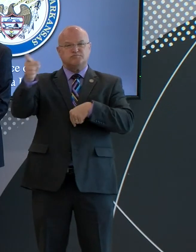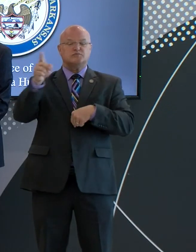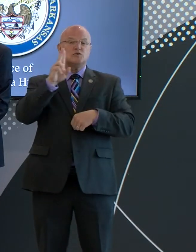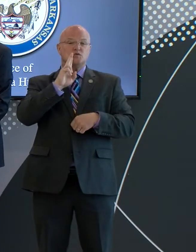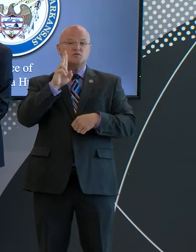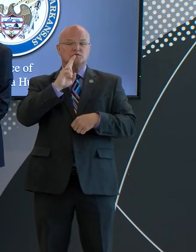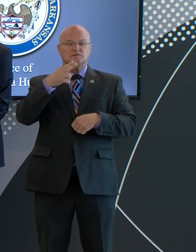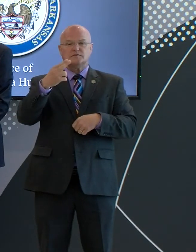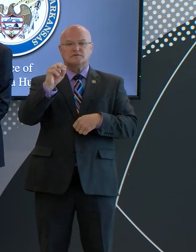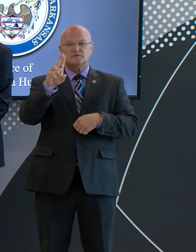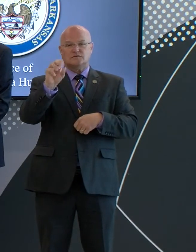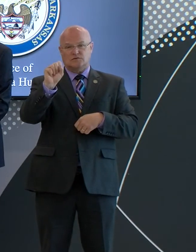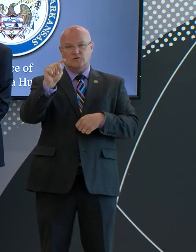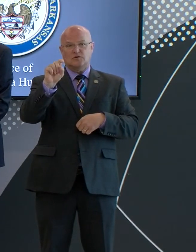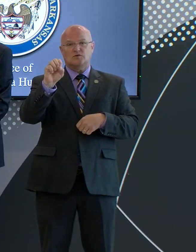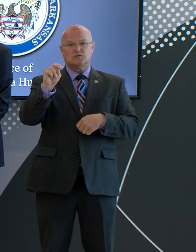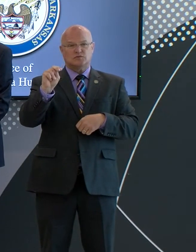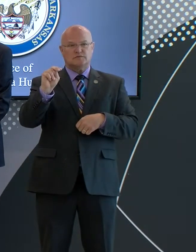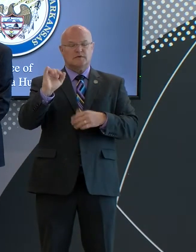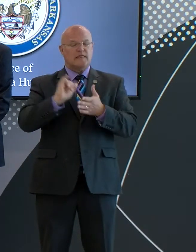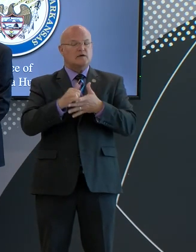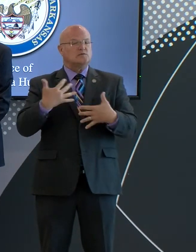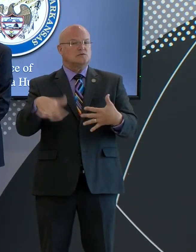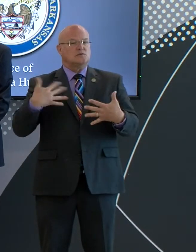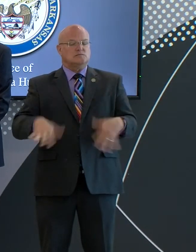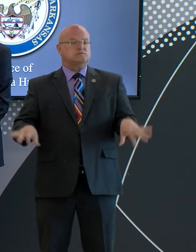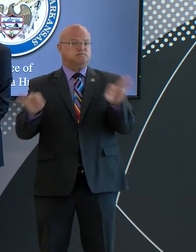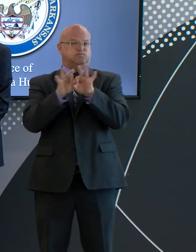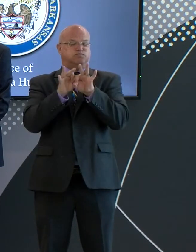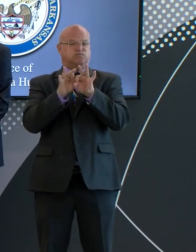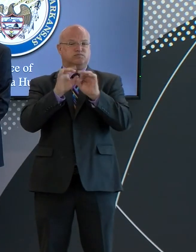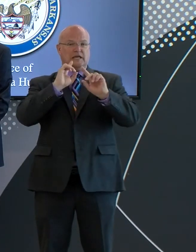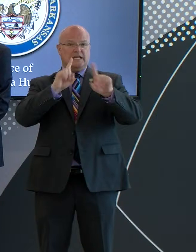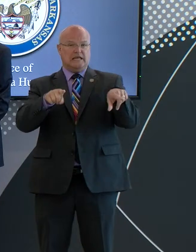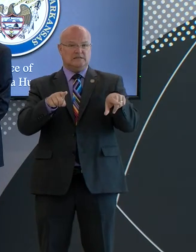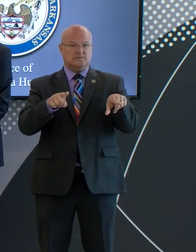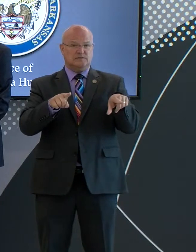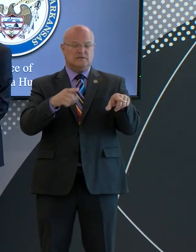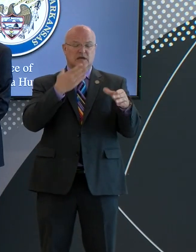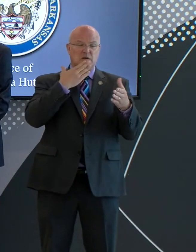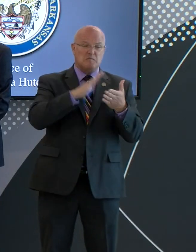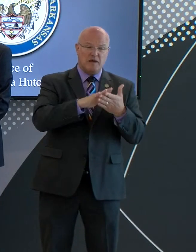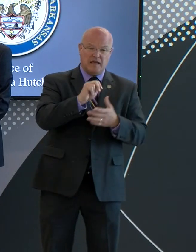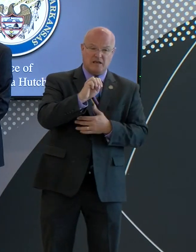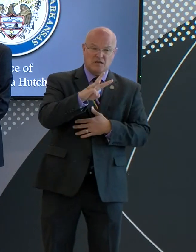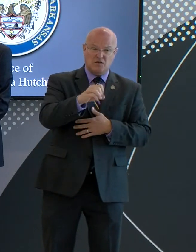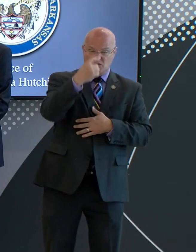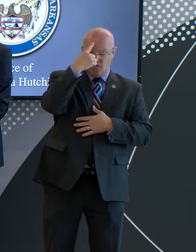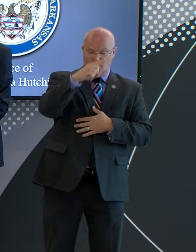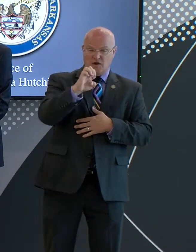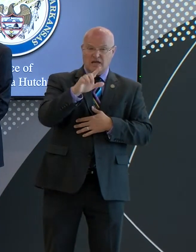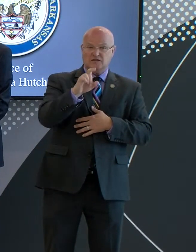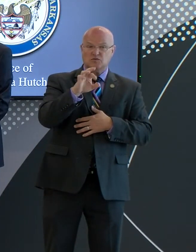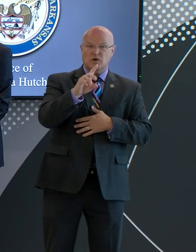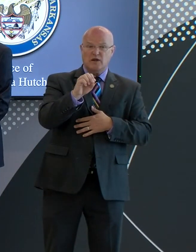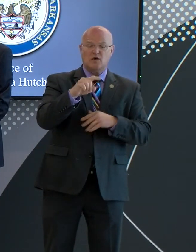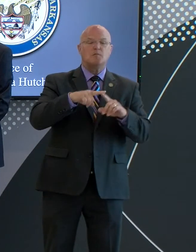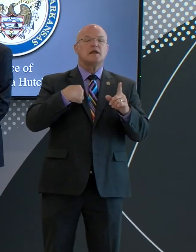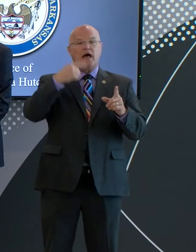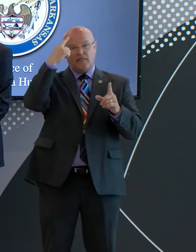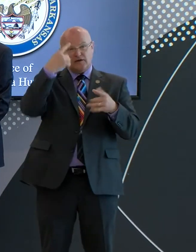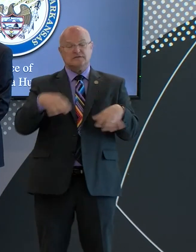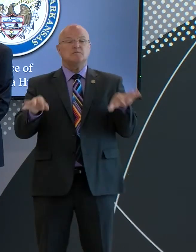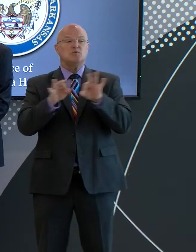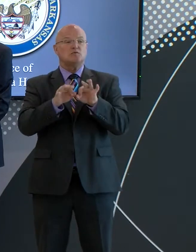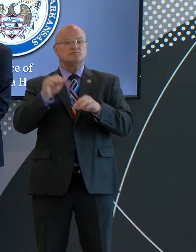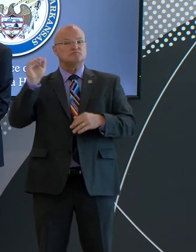that was a significant announcement, and obviously it's bad news for El Dorado, I also thought it was important to